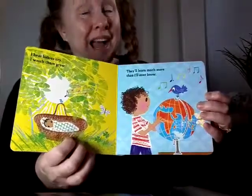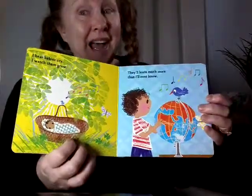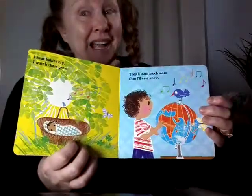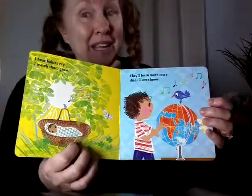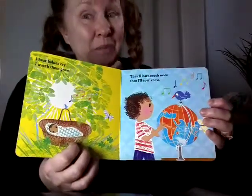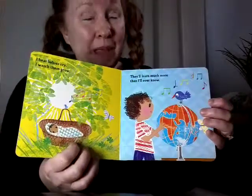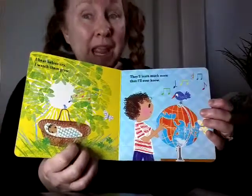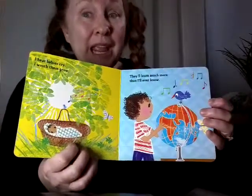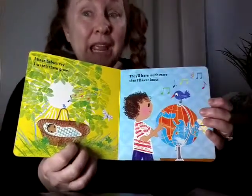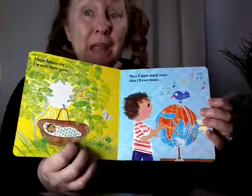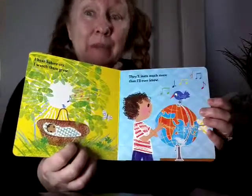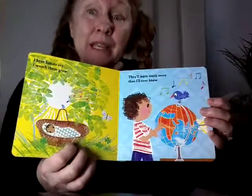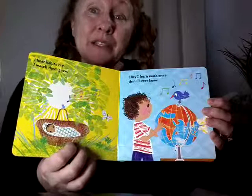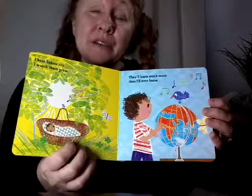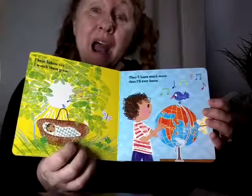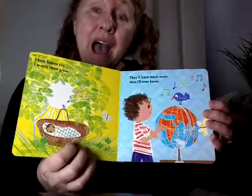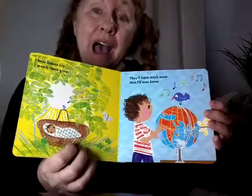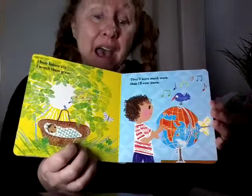I hear babies cry.